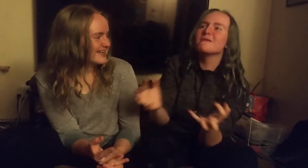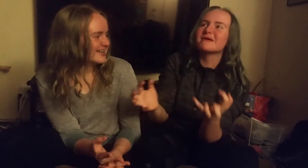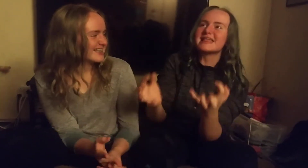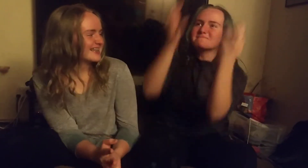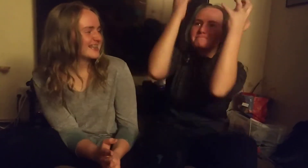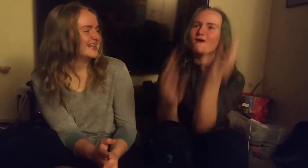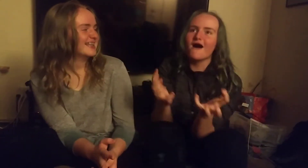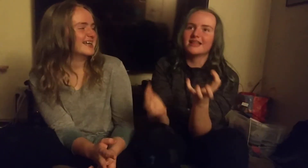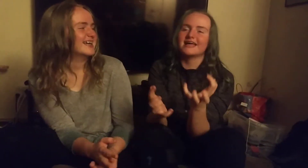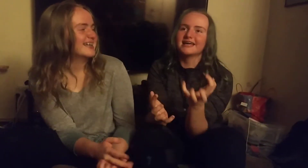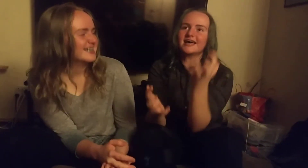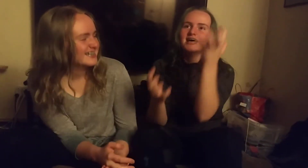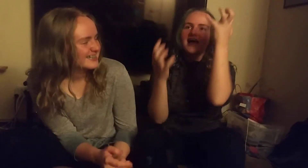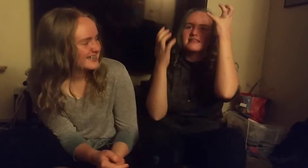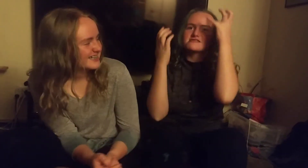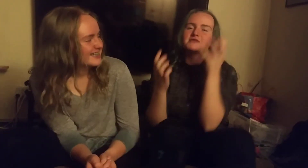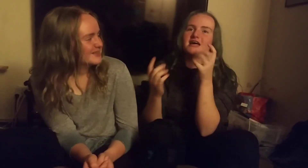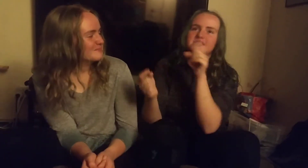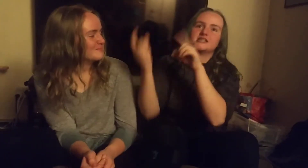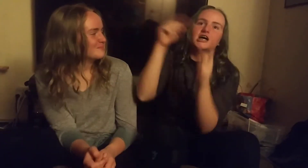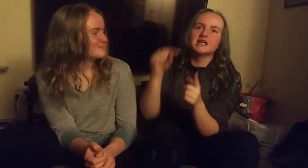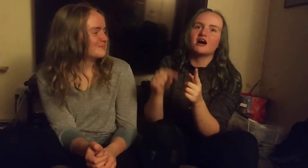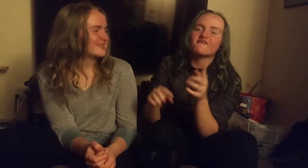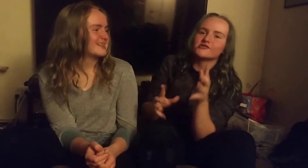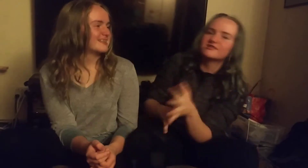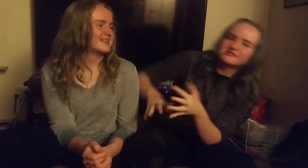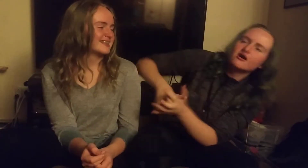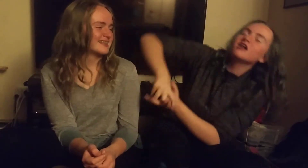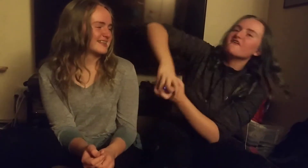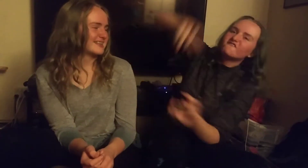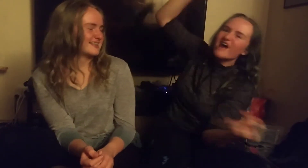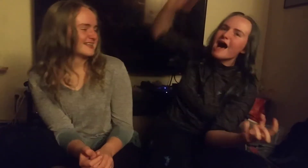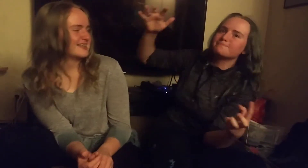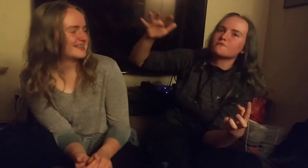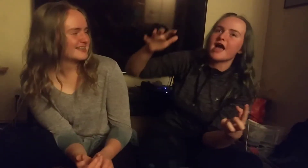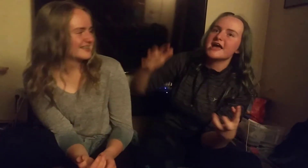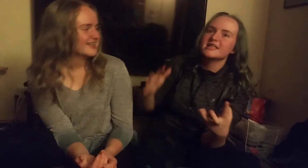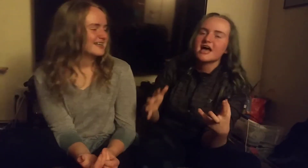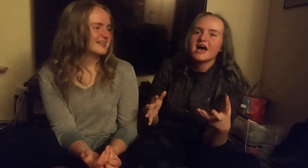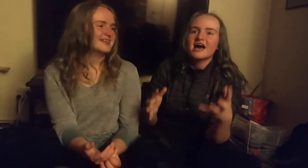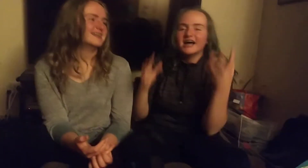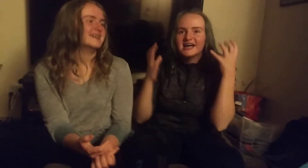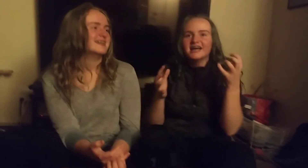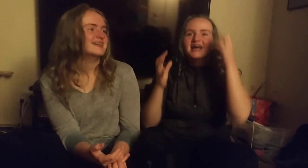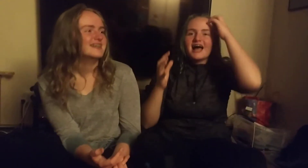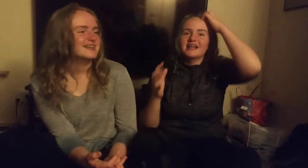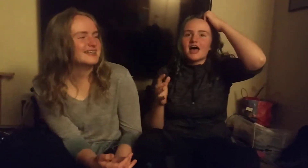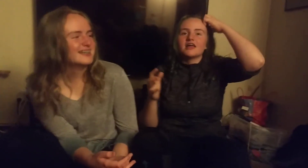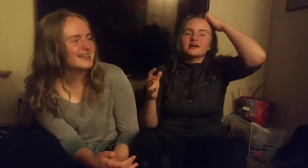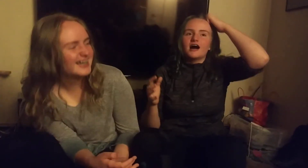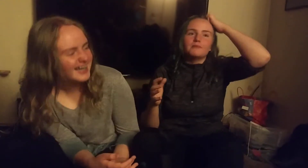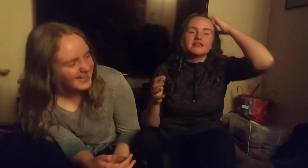already boiling, and so we gotta turn it off so it doesn't all evaporate. And then we